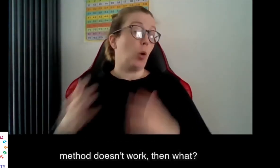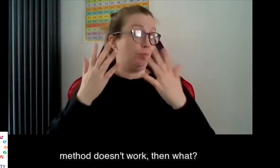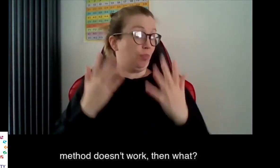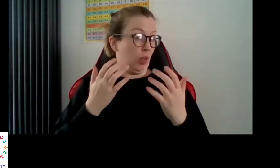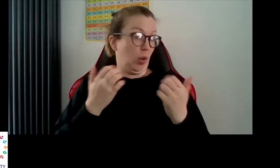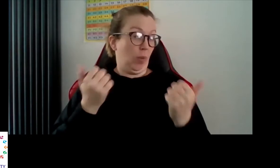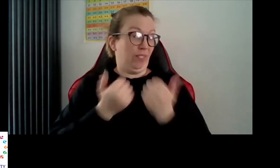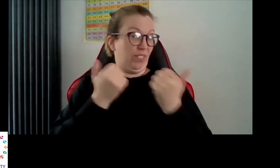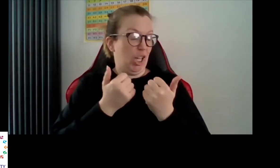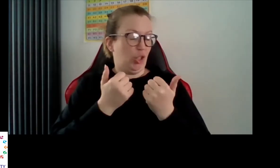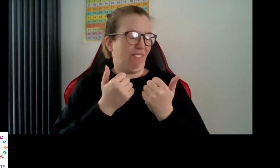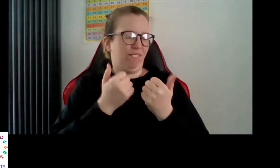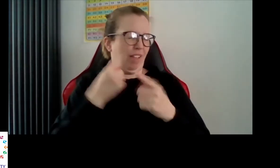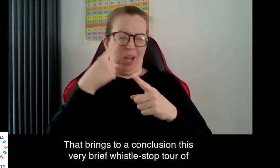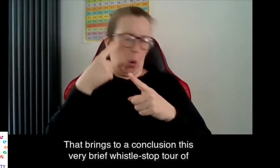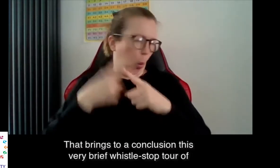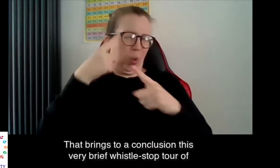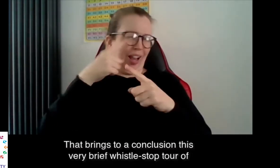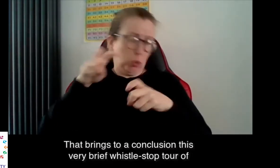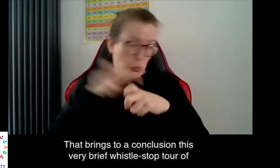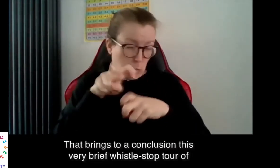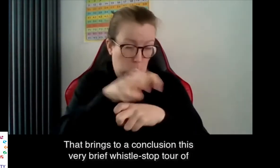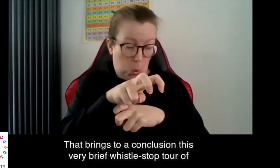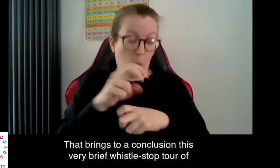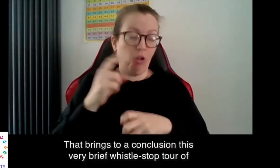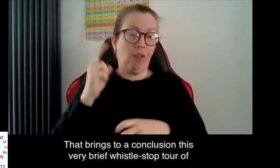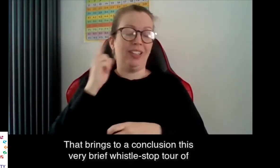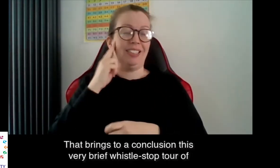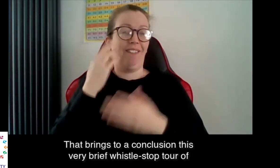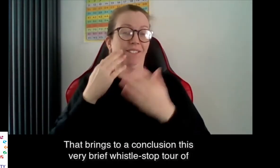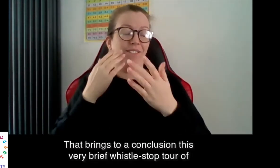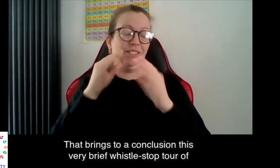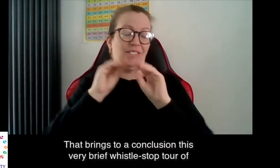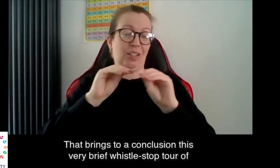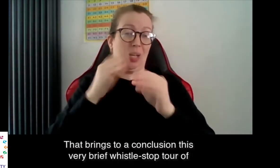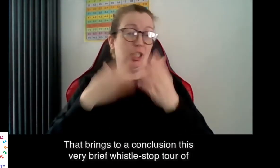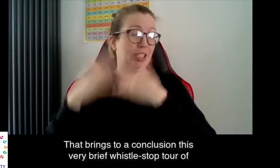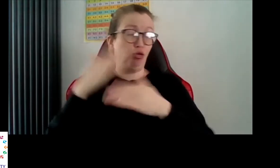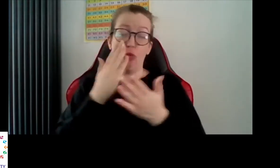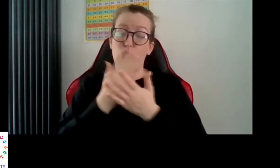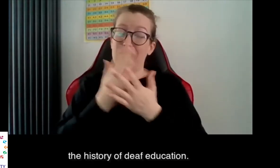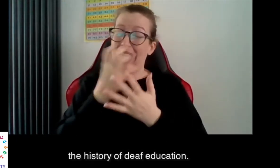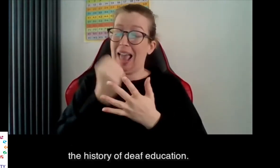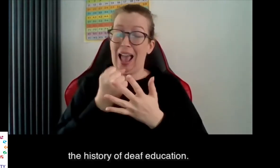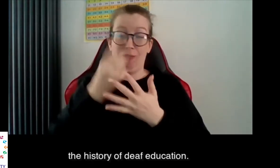what? That brings to a conclusion this very brief whistle-stop tour of the history of deaf